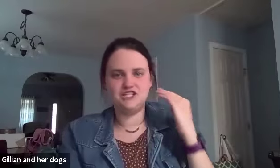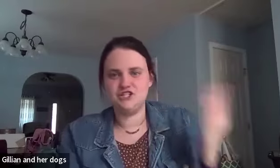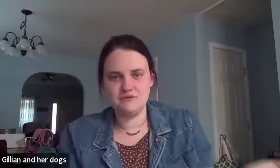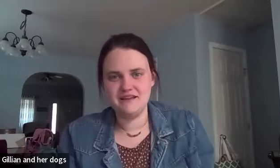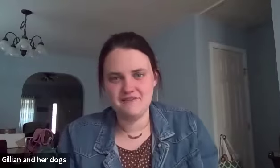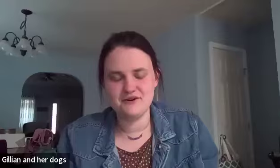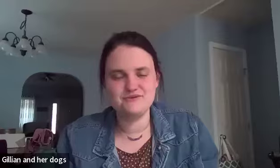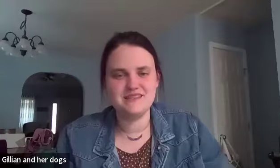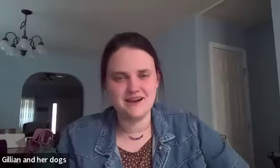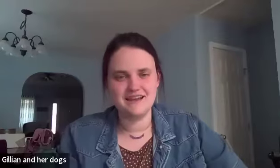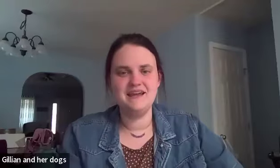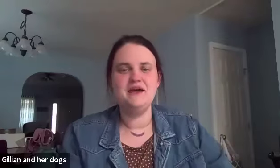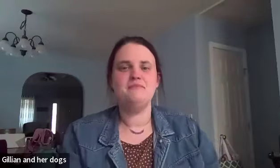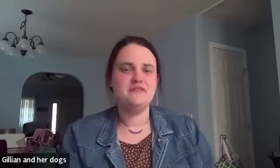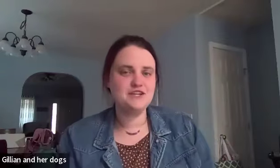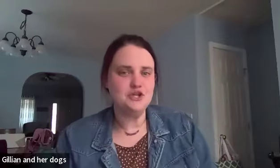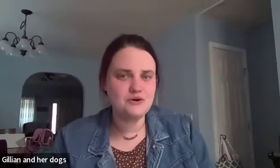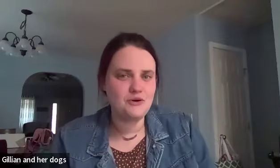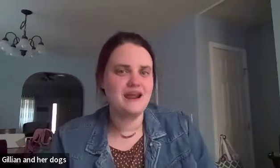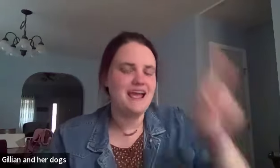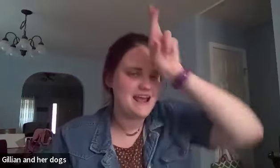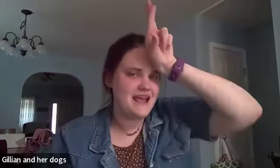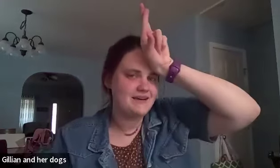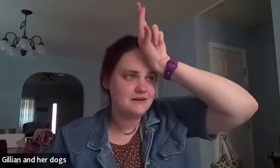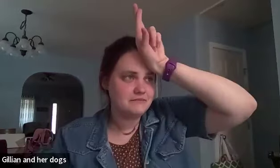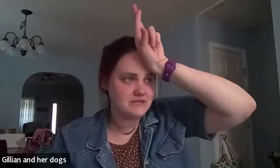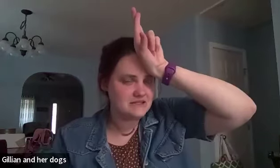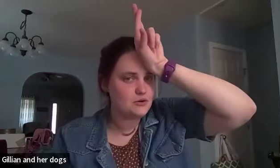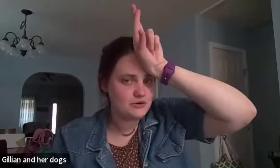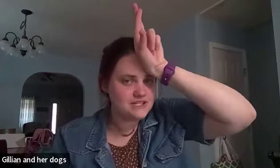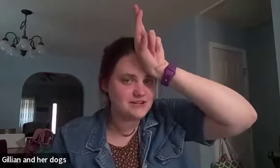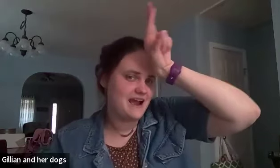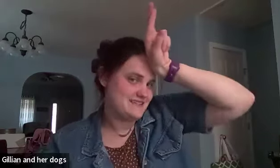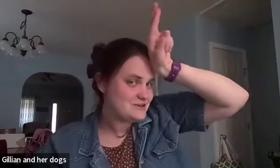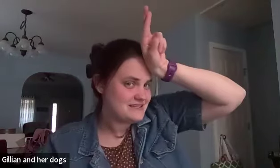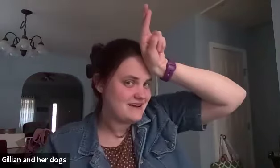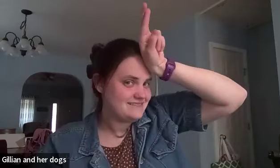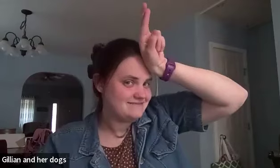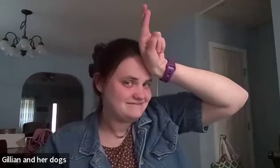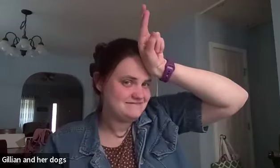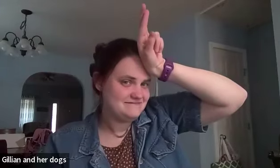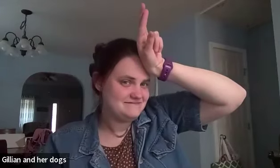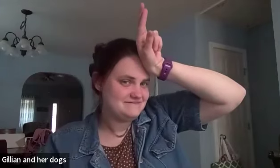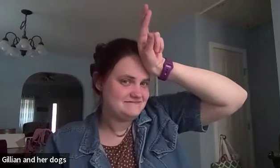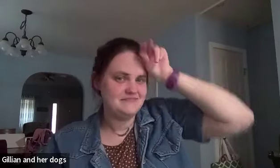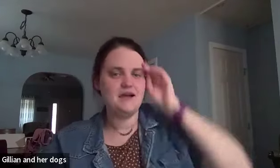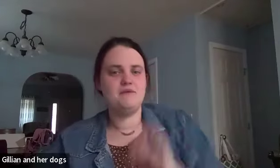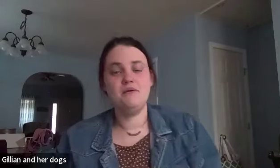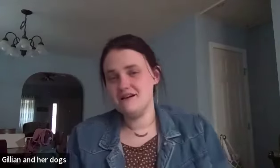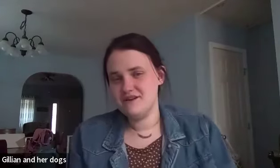just don't really have their own sign. But then unicorn, a mystical creature, has its own sign. I will also